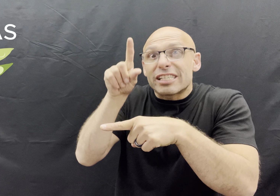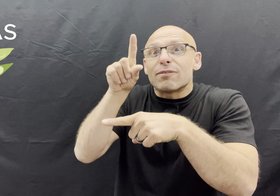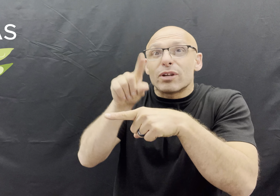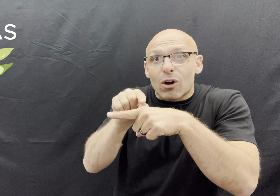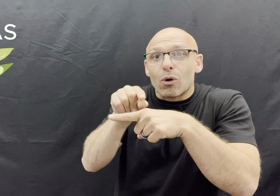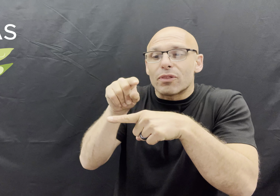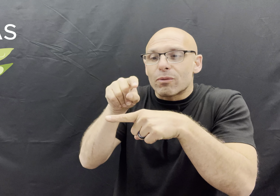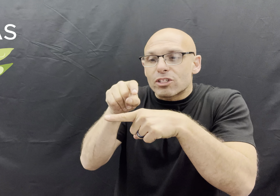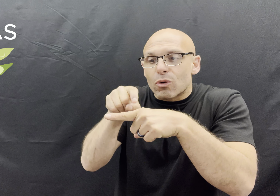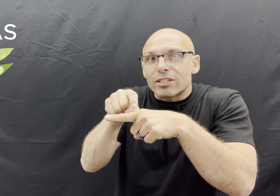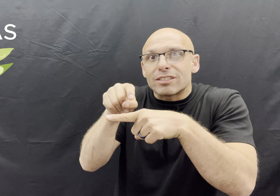doing a whole thing, we're just going to